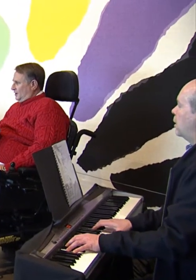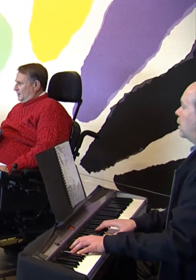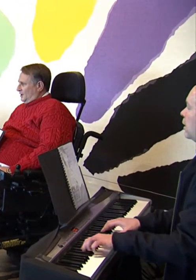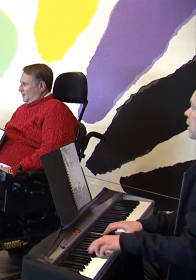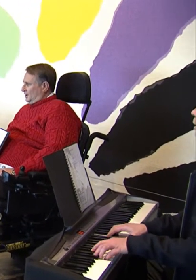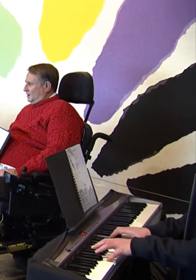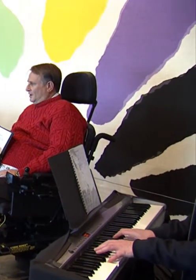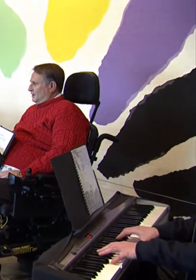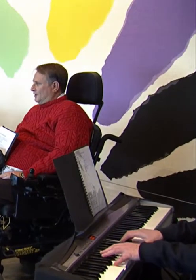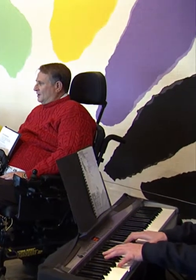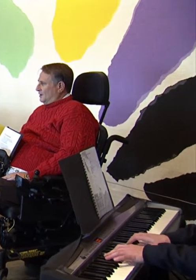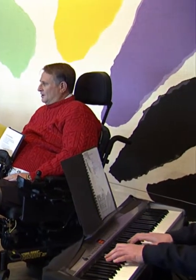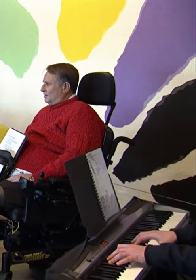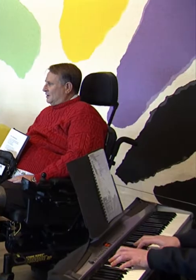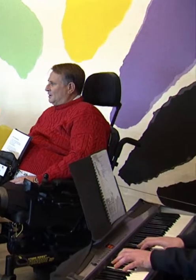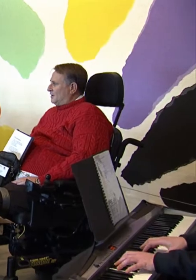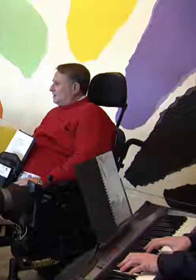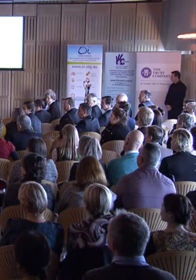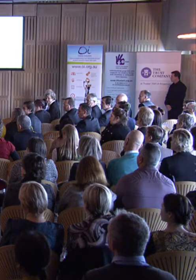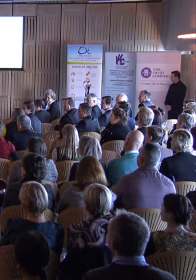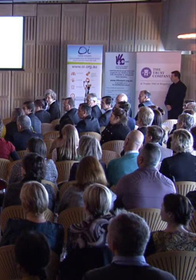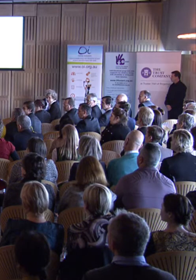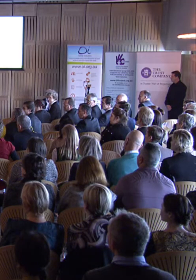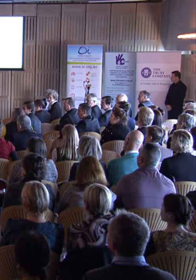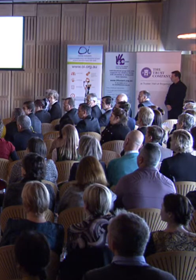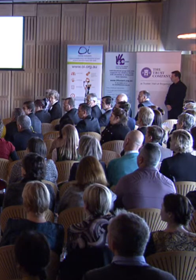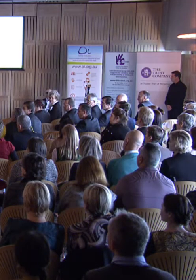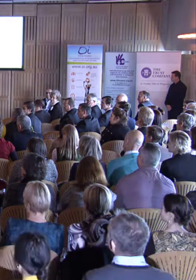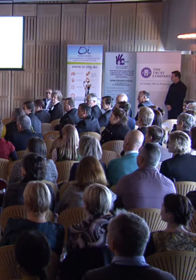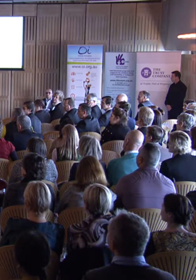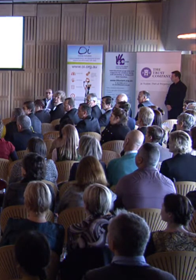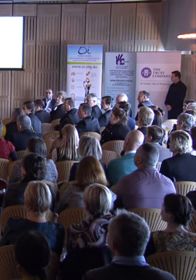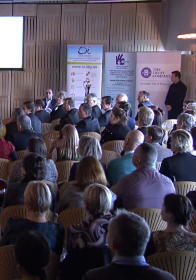with their voices soft as thunder,